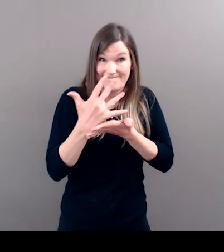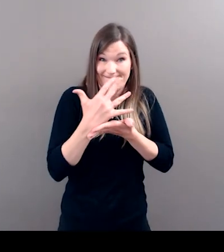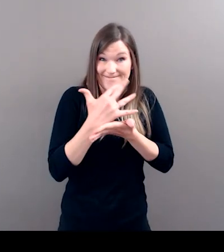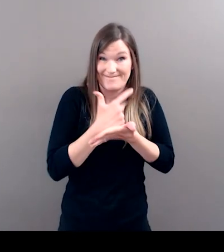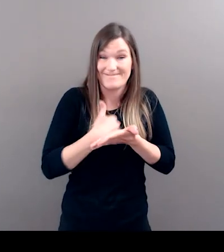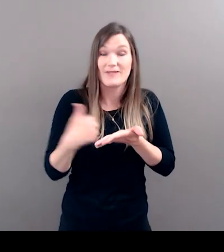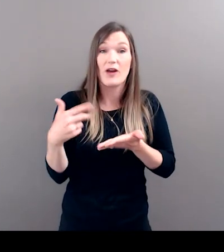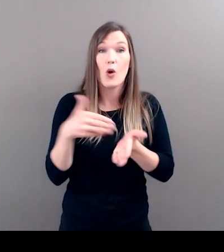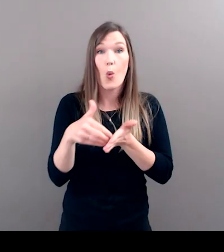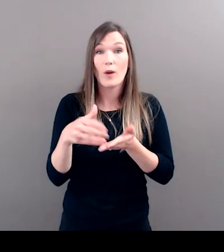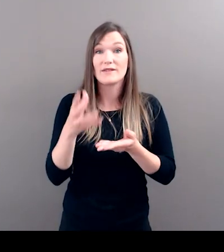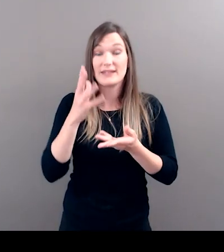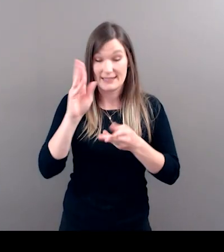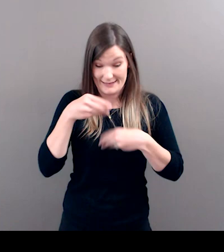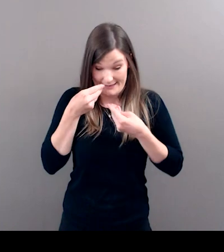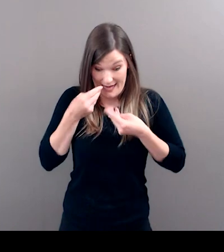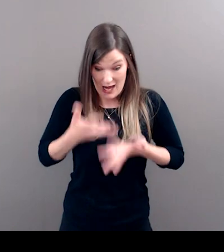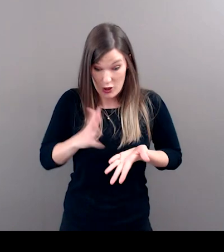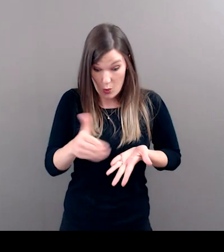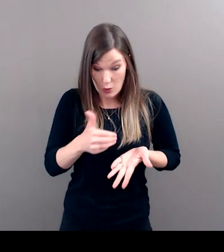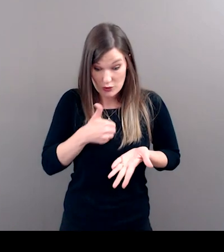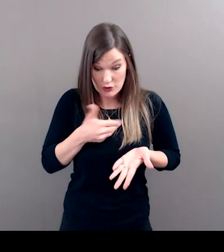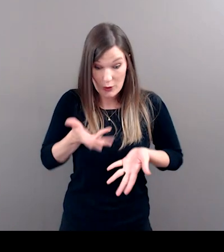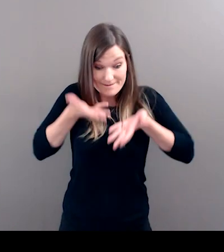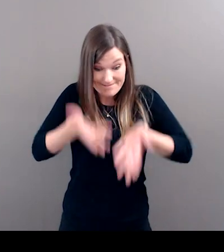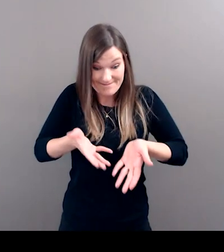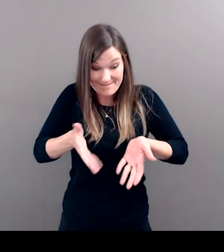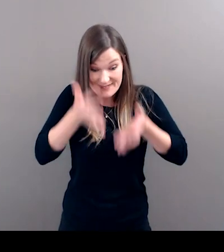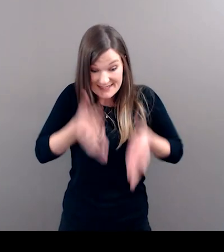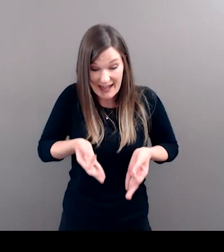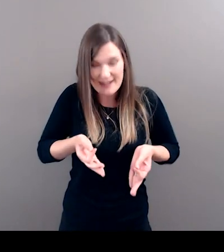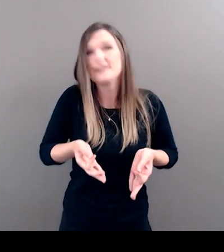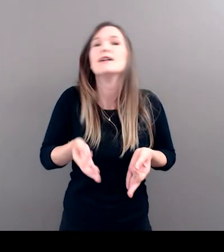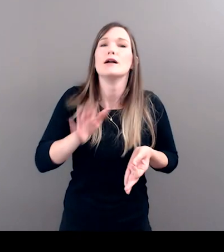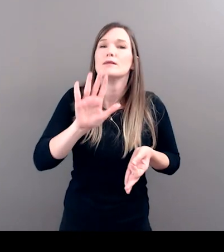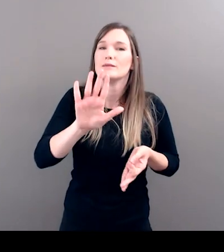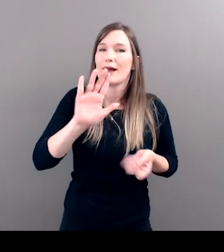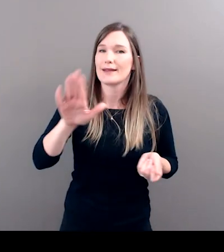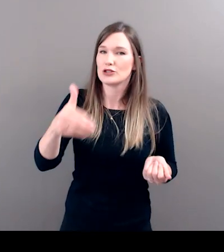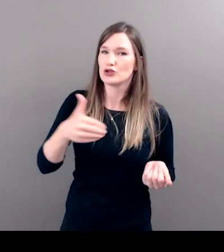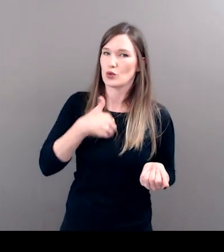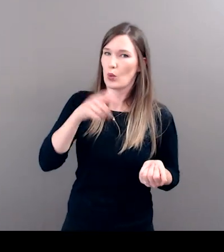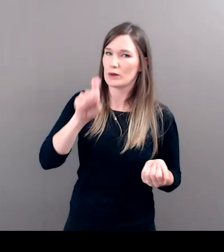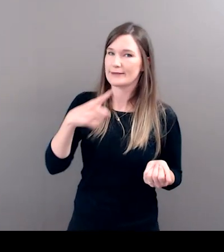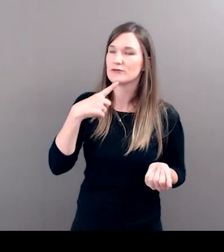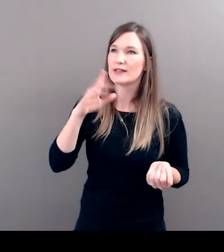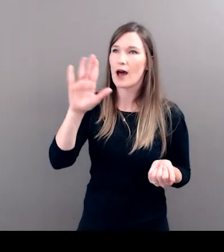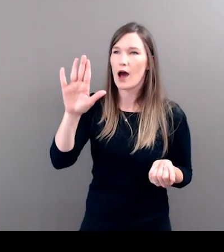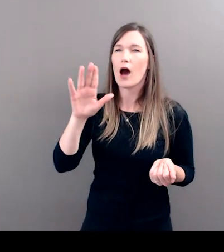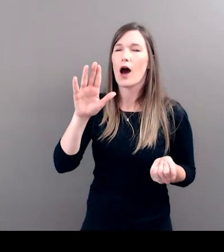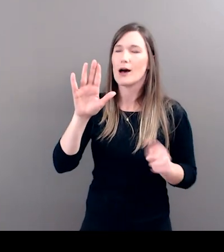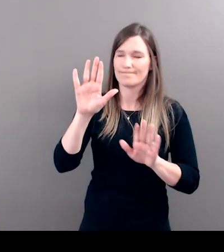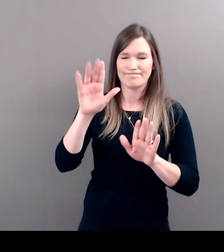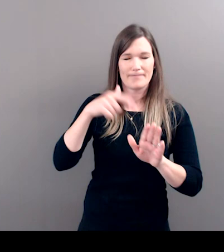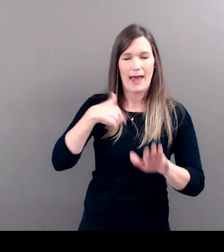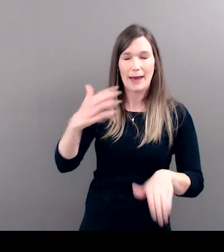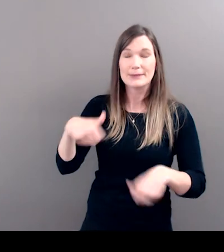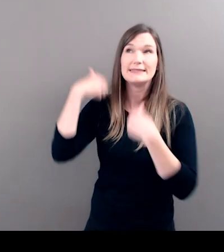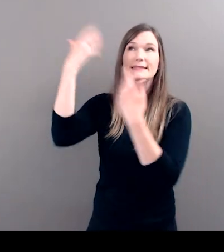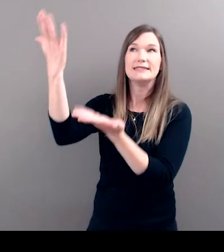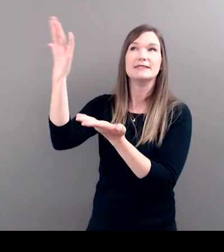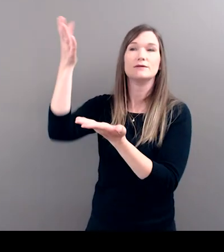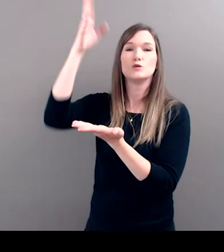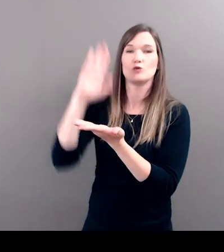decision. What we need, what our soul needs to say is, I'm going to submit it to the Spirit of God by faith.